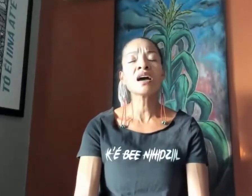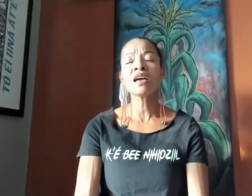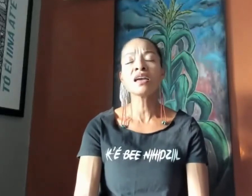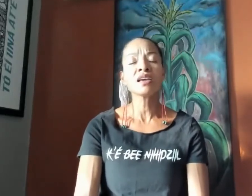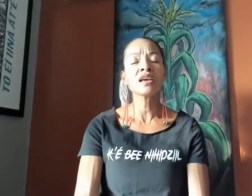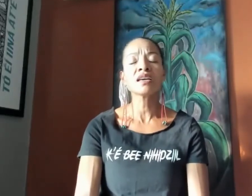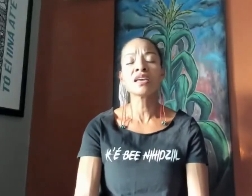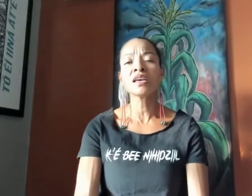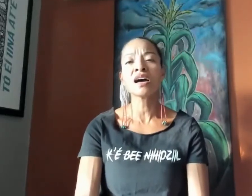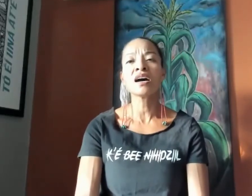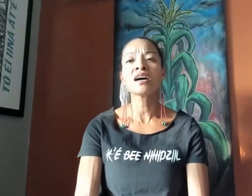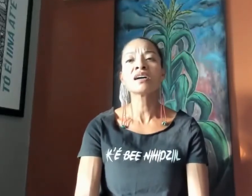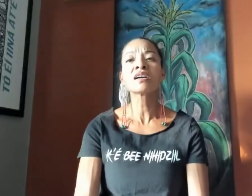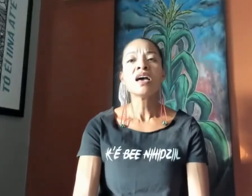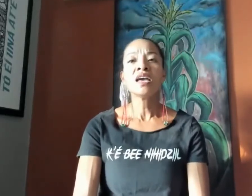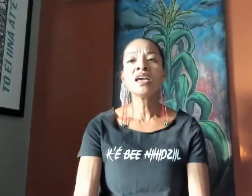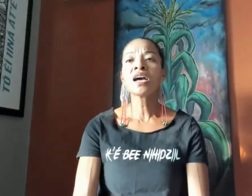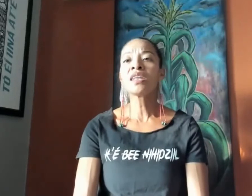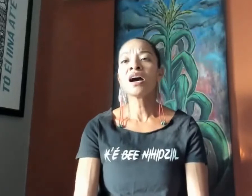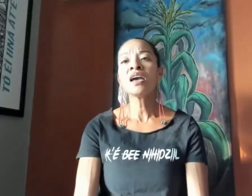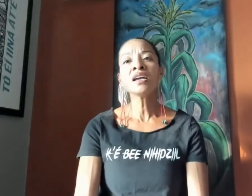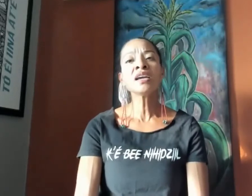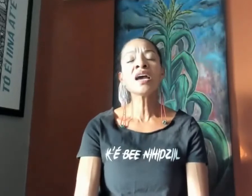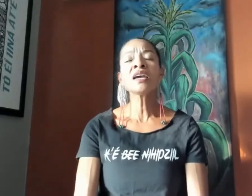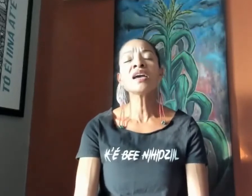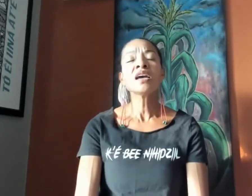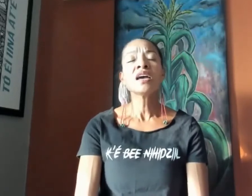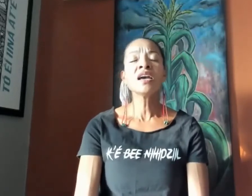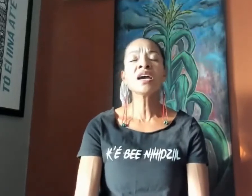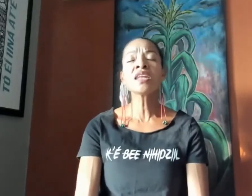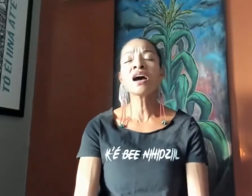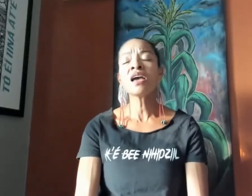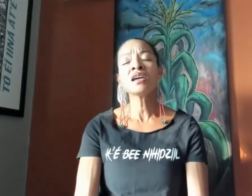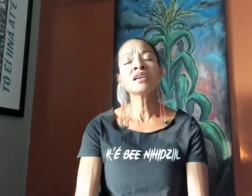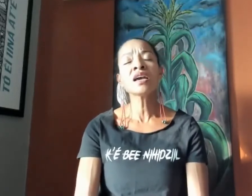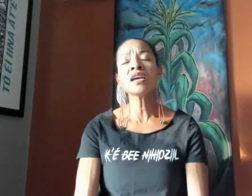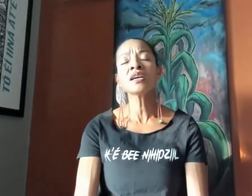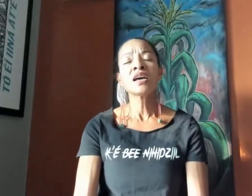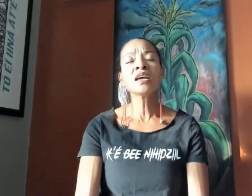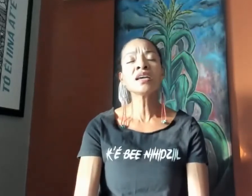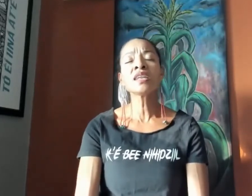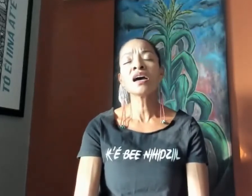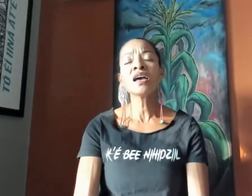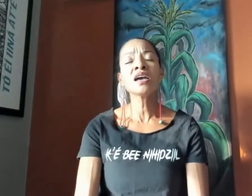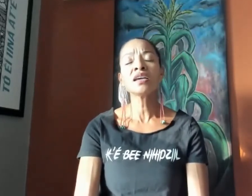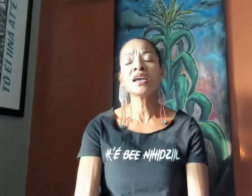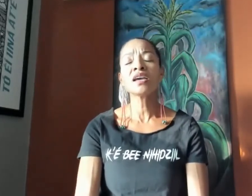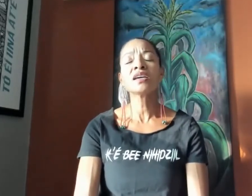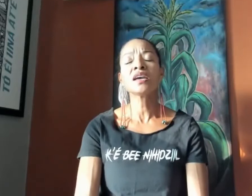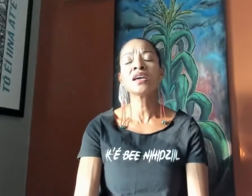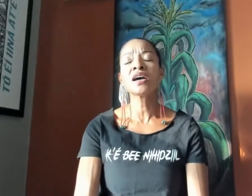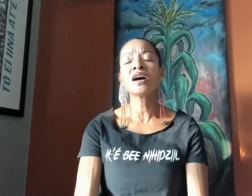na e, heya. Heya na e, heya na e, heya na